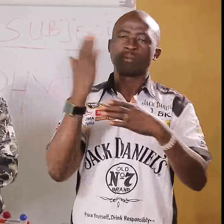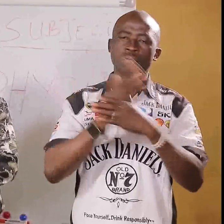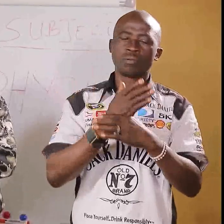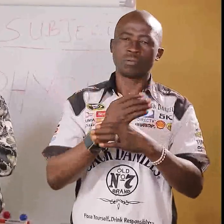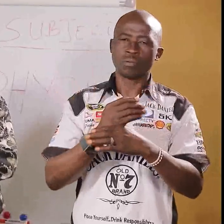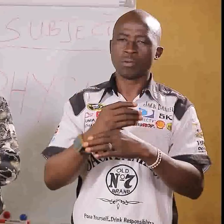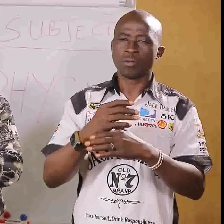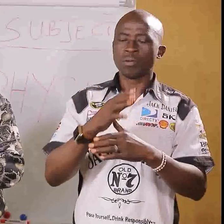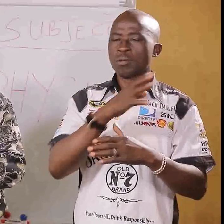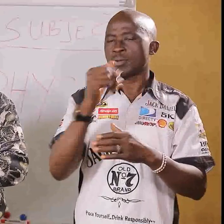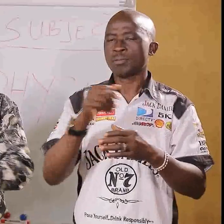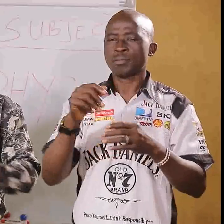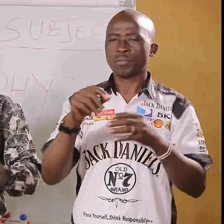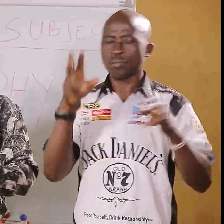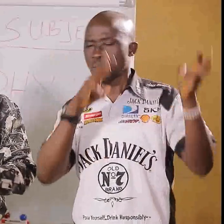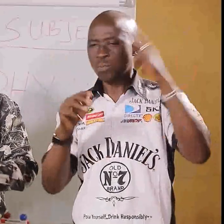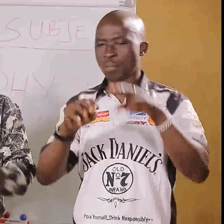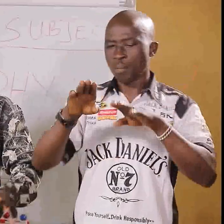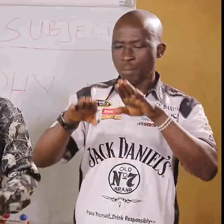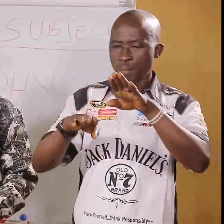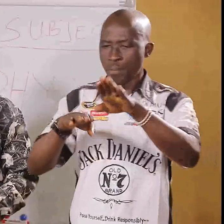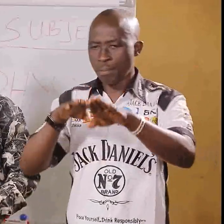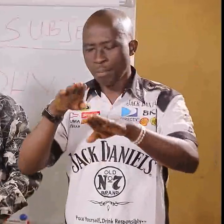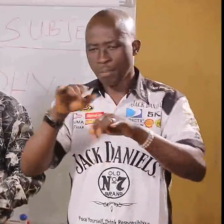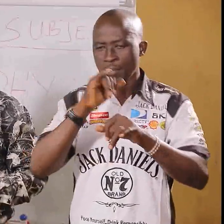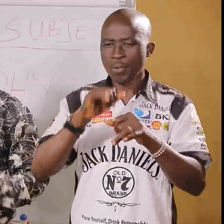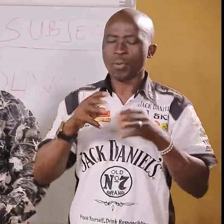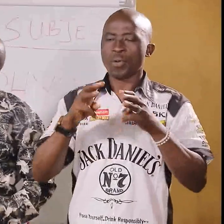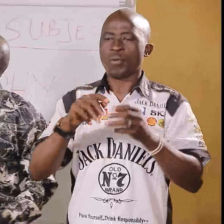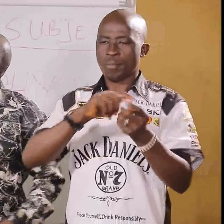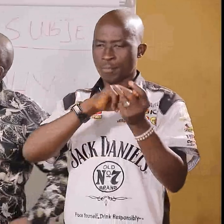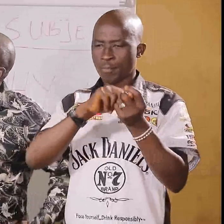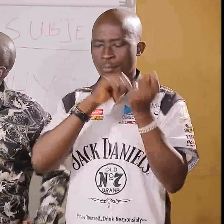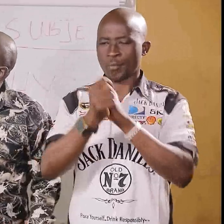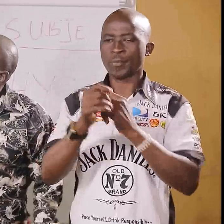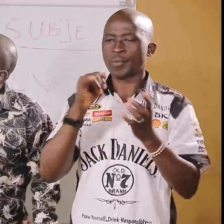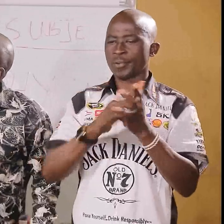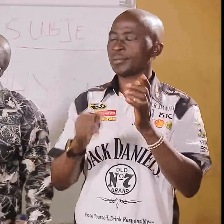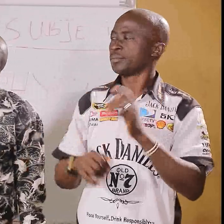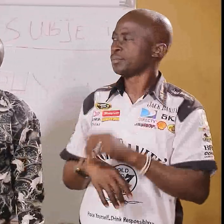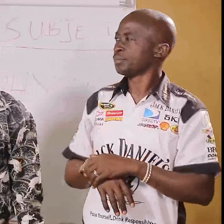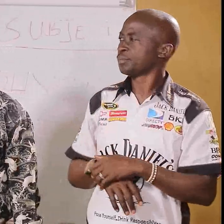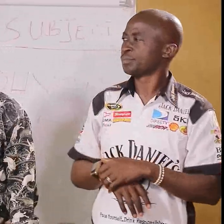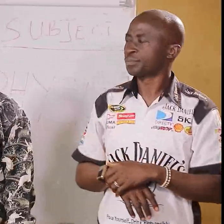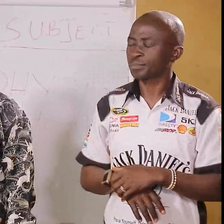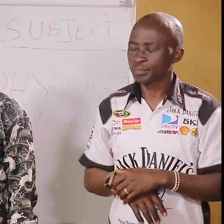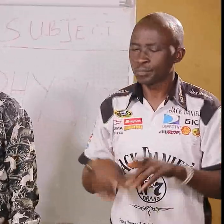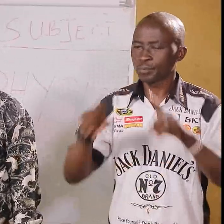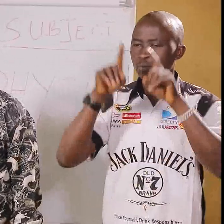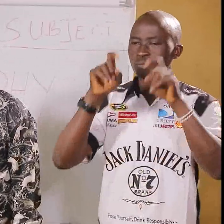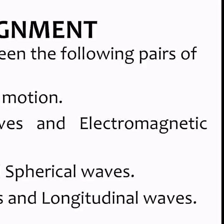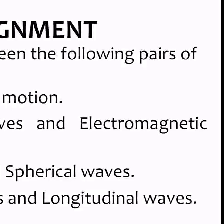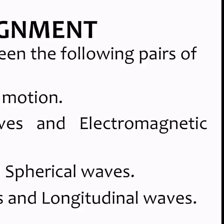Wave motion is the process of transferring that disturbance. Assignment, question number 1.